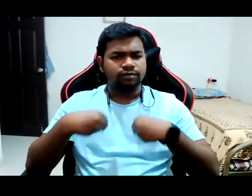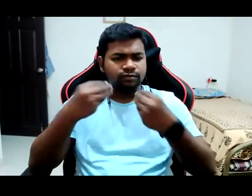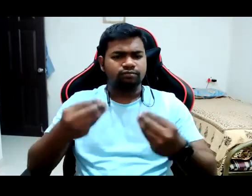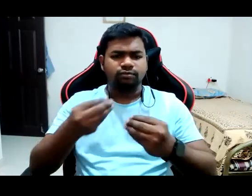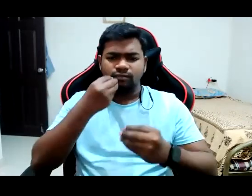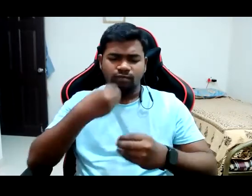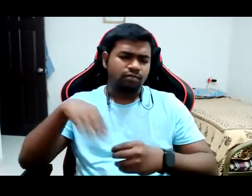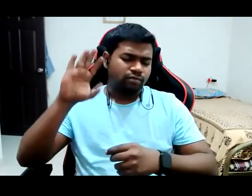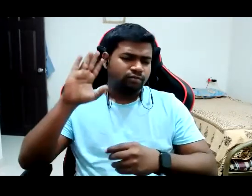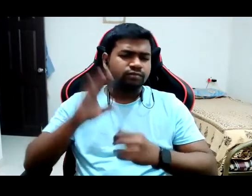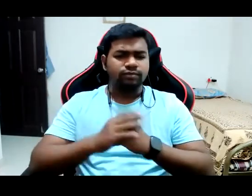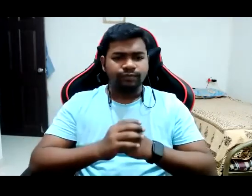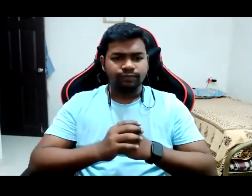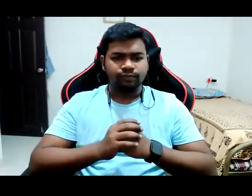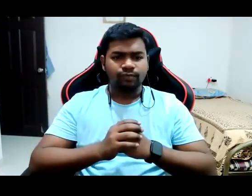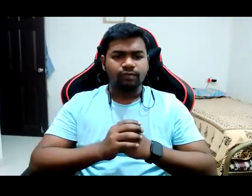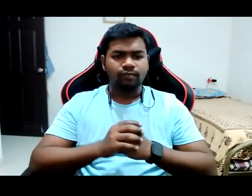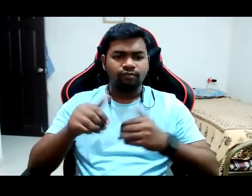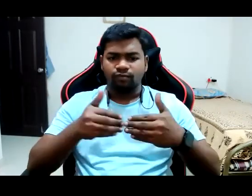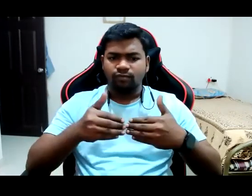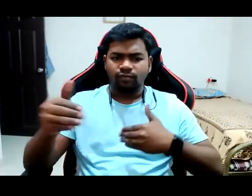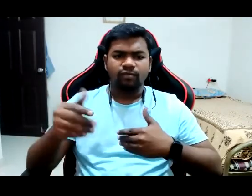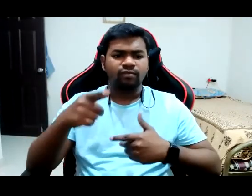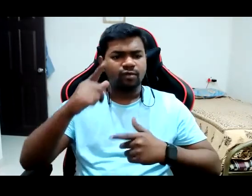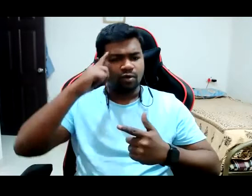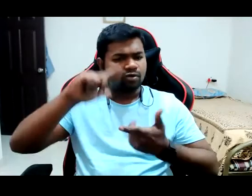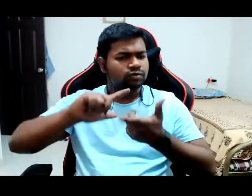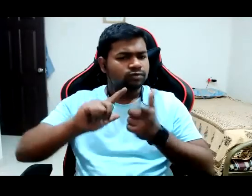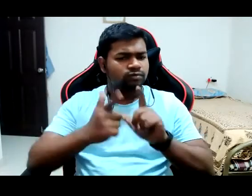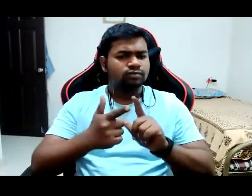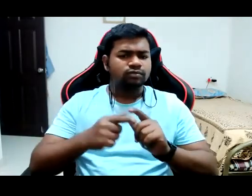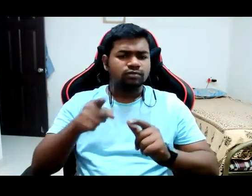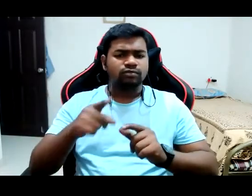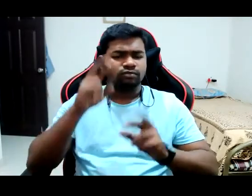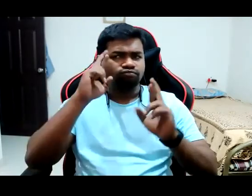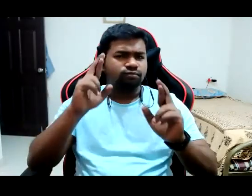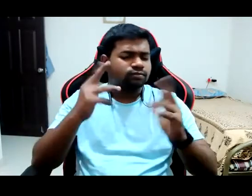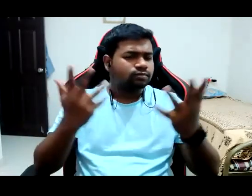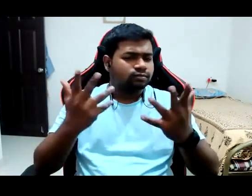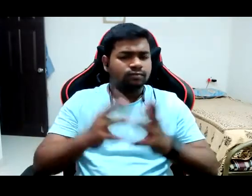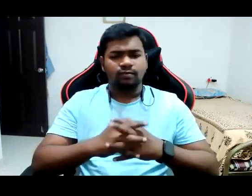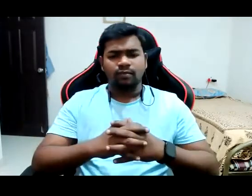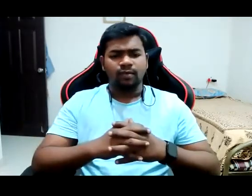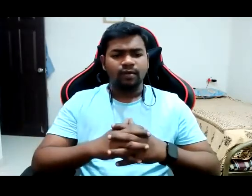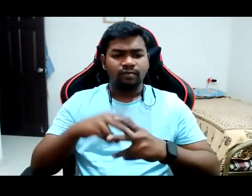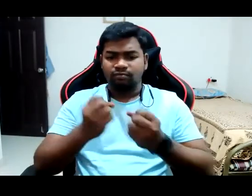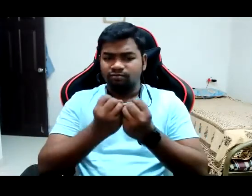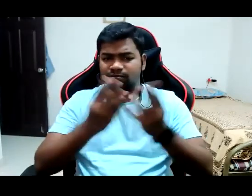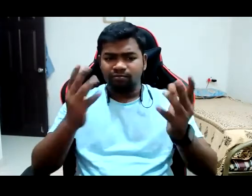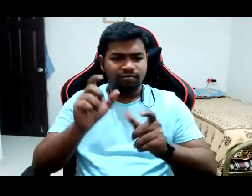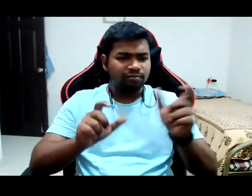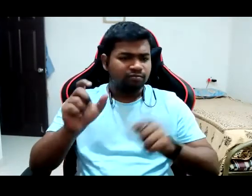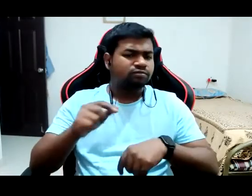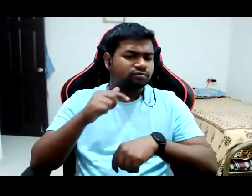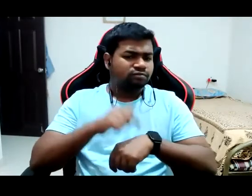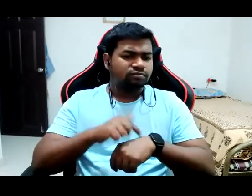well, and then go over some logistics and rules and what the expectation is. But the majority of the time, I really want to try